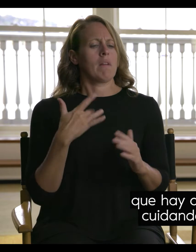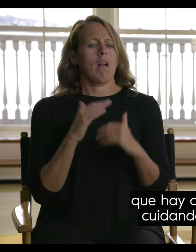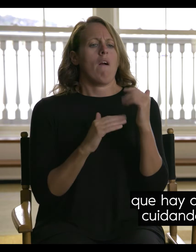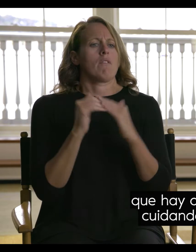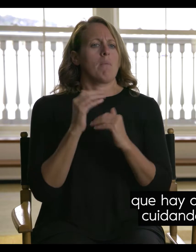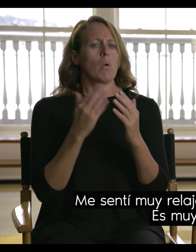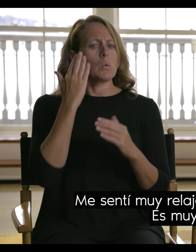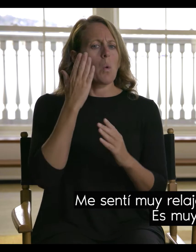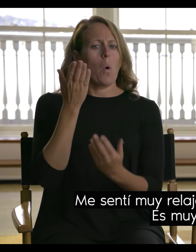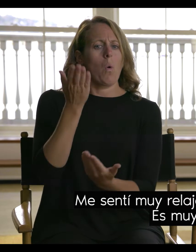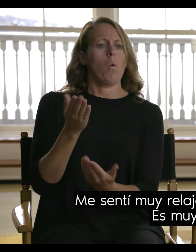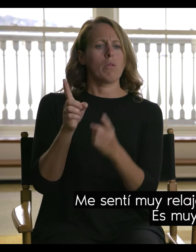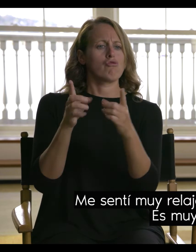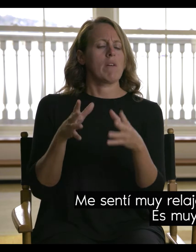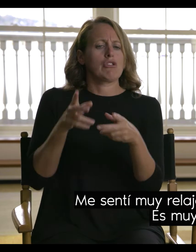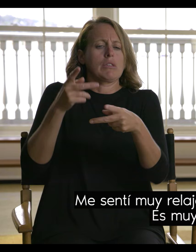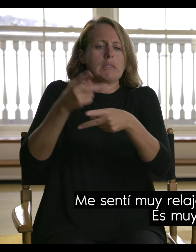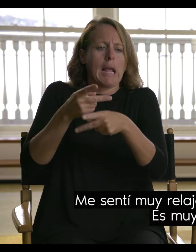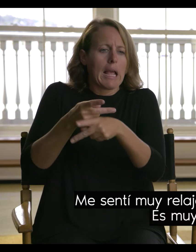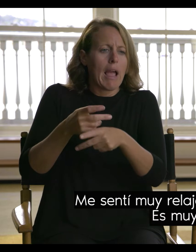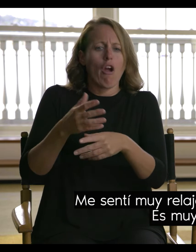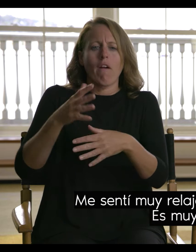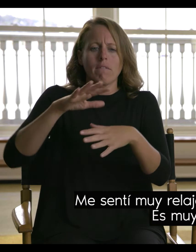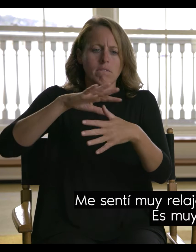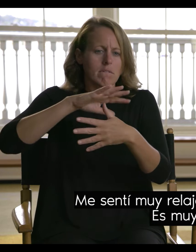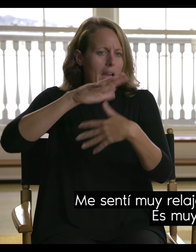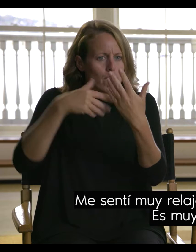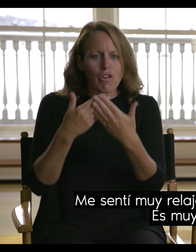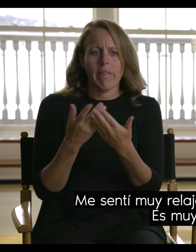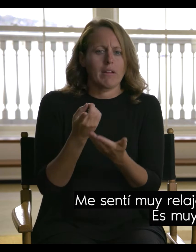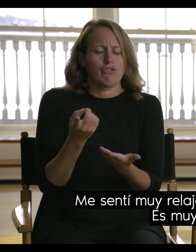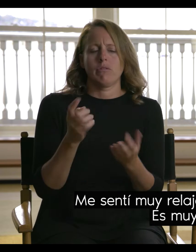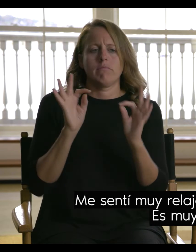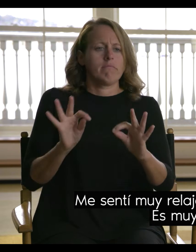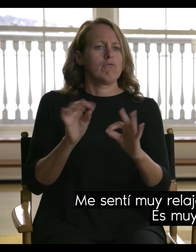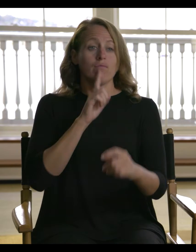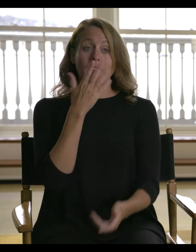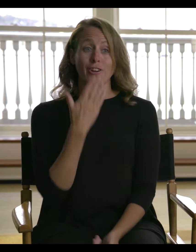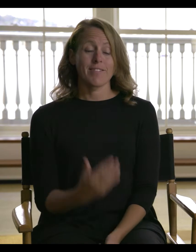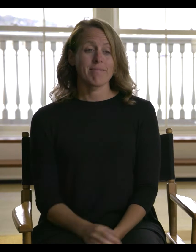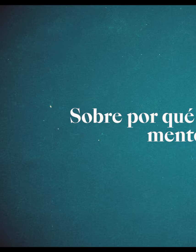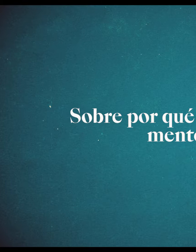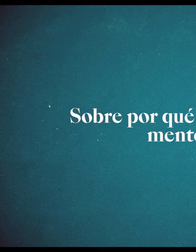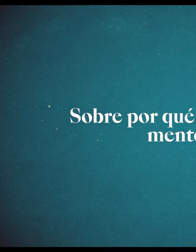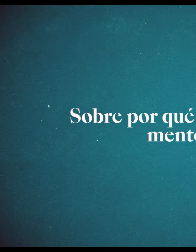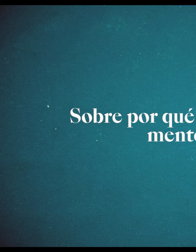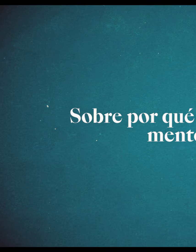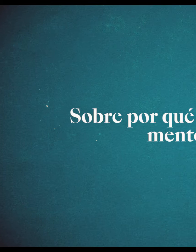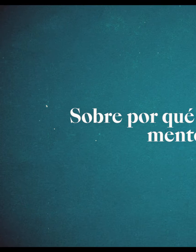care of everything. I feel so relaxed when I'm working with her. She's really, really, really good.